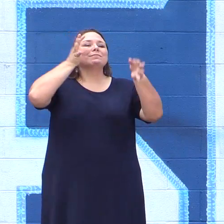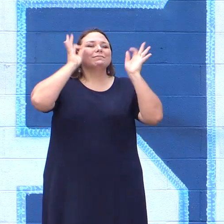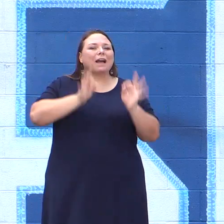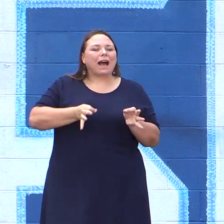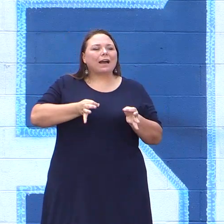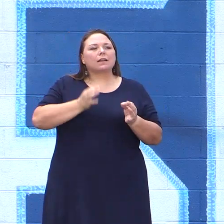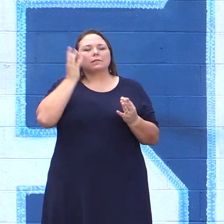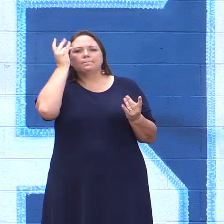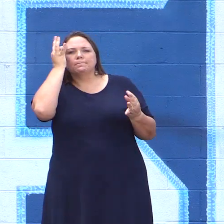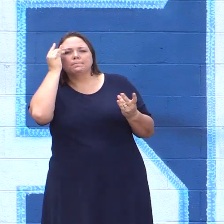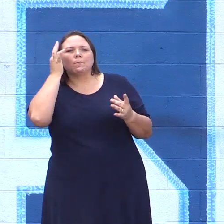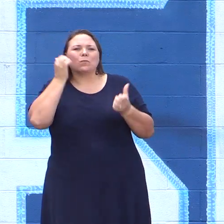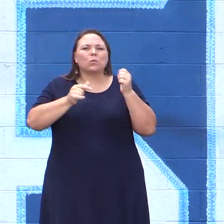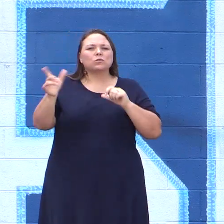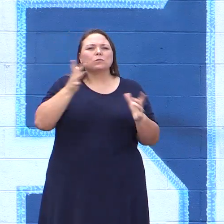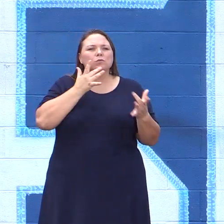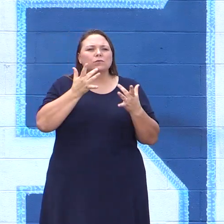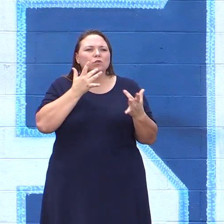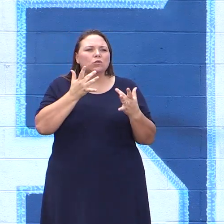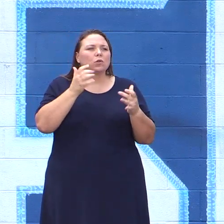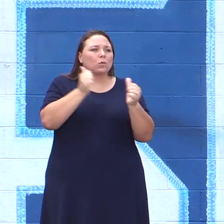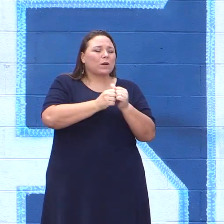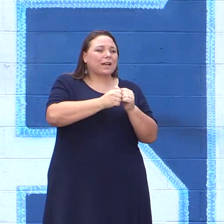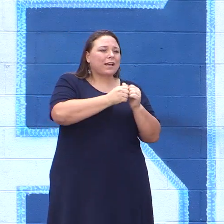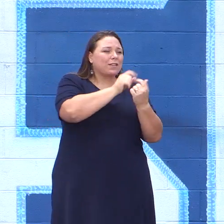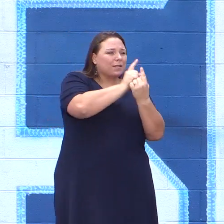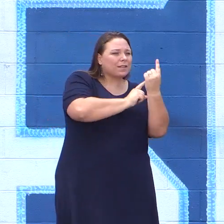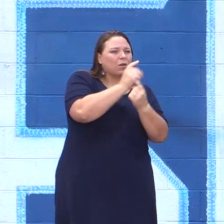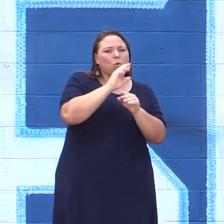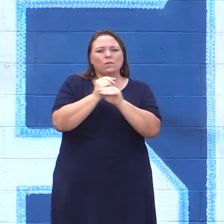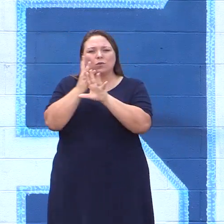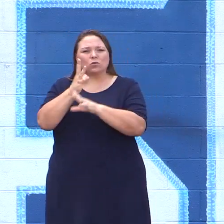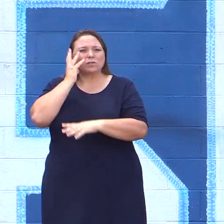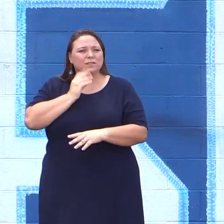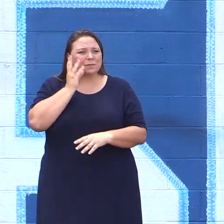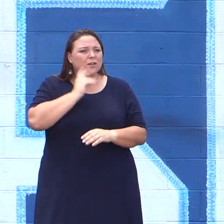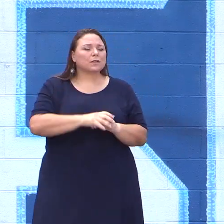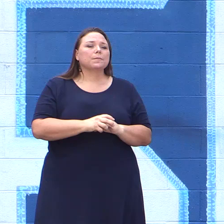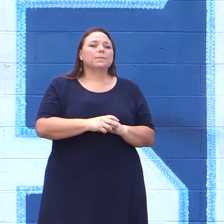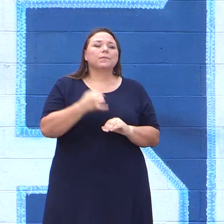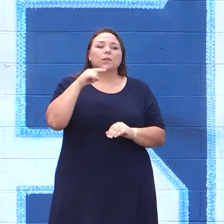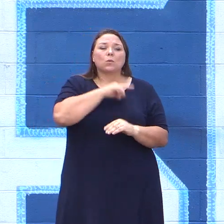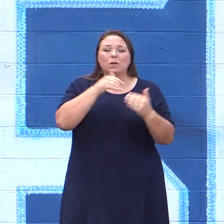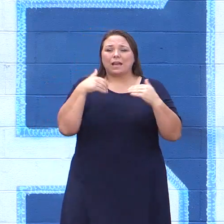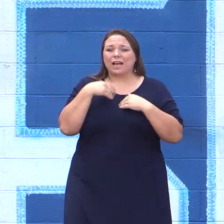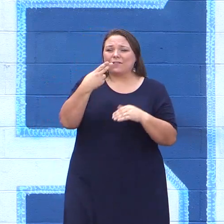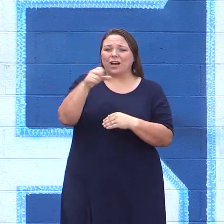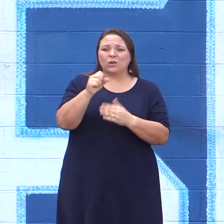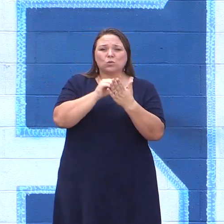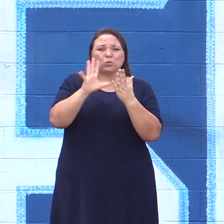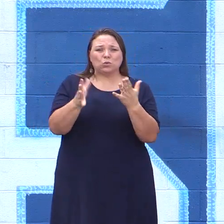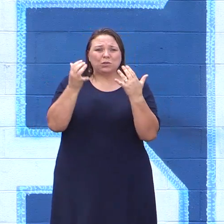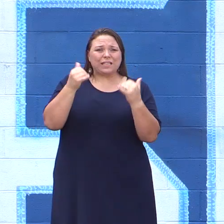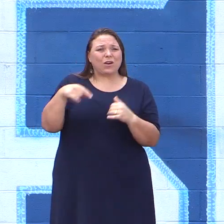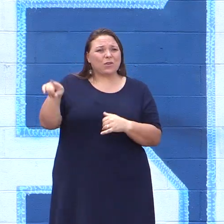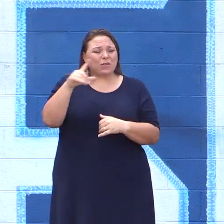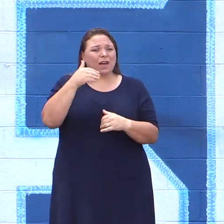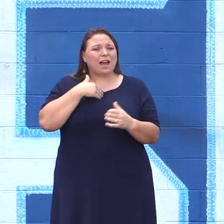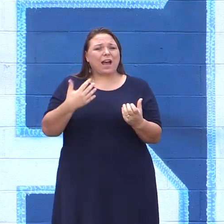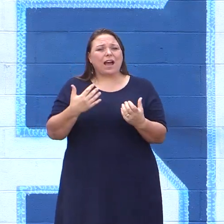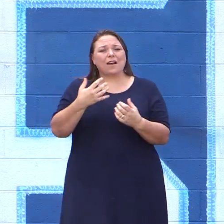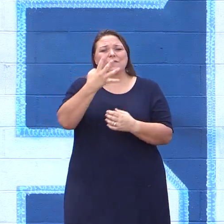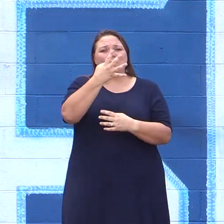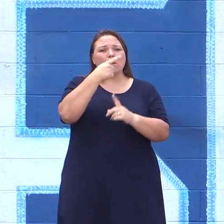their preferences with regards to their in-person or virtual experience. What we have in our high school students right now, one, they're on a